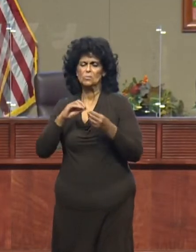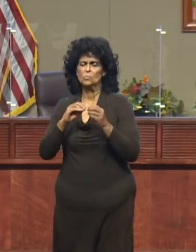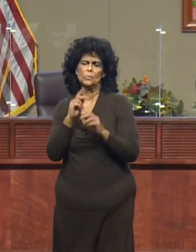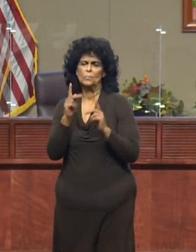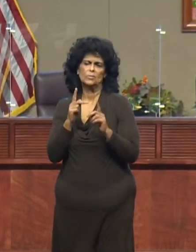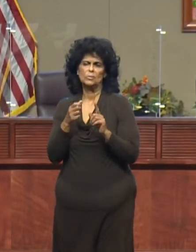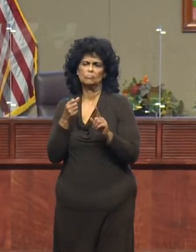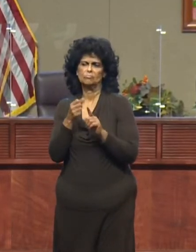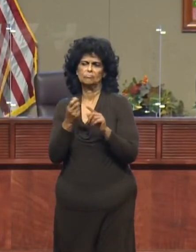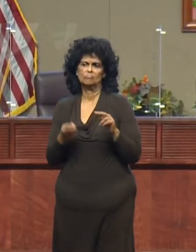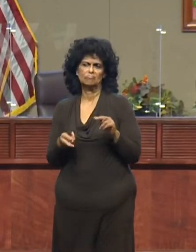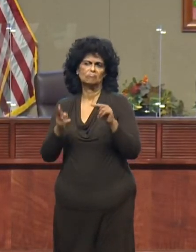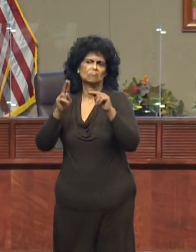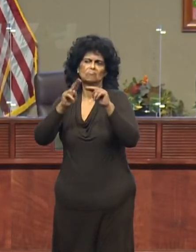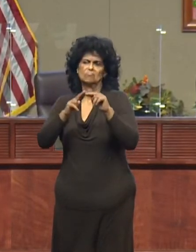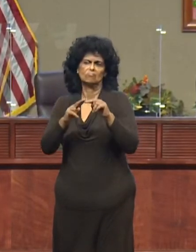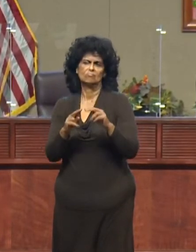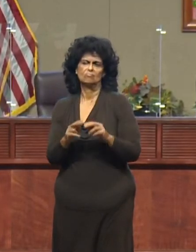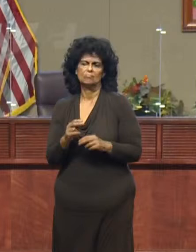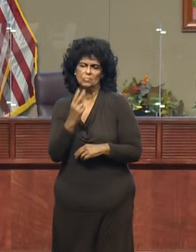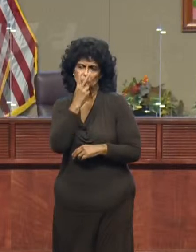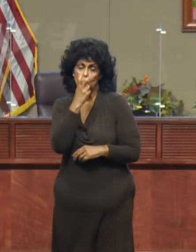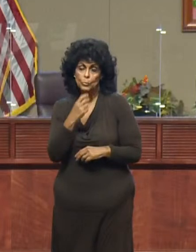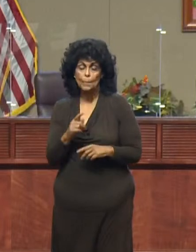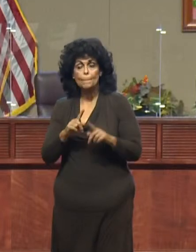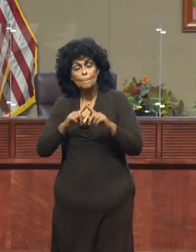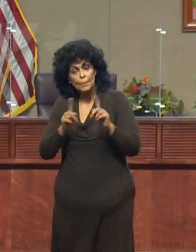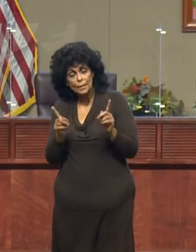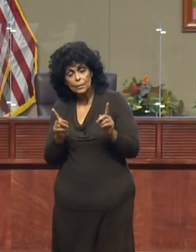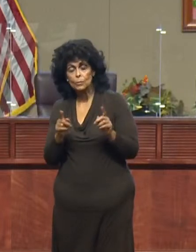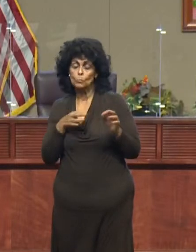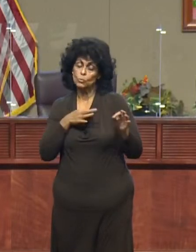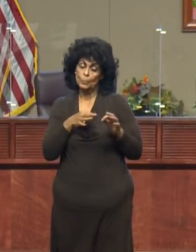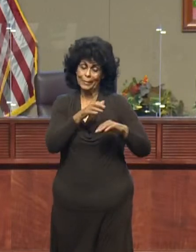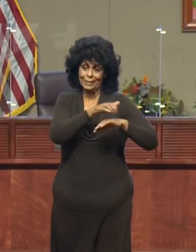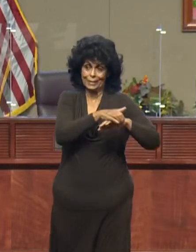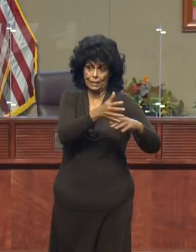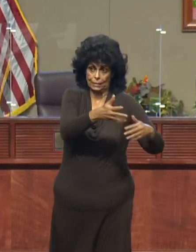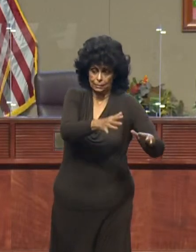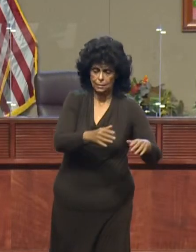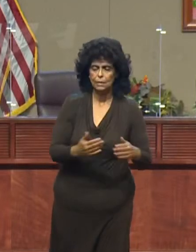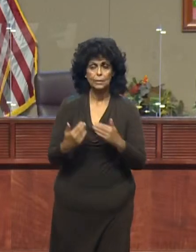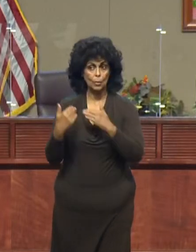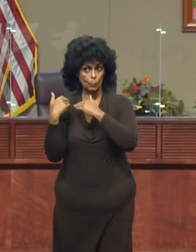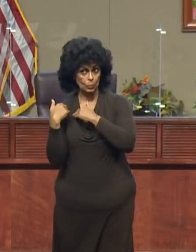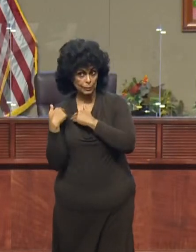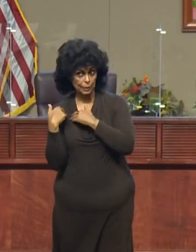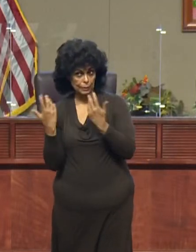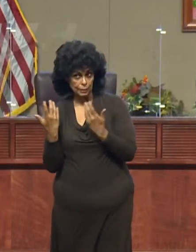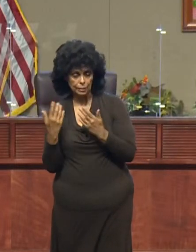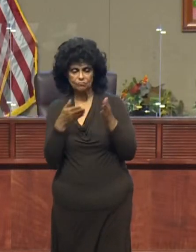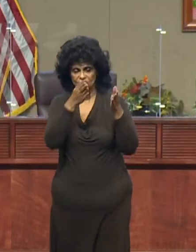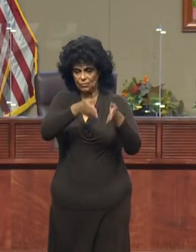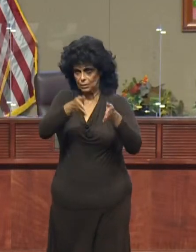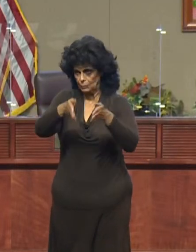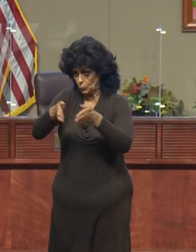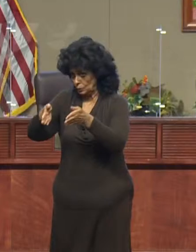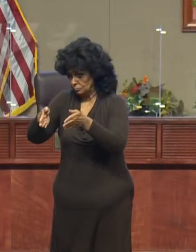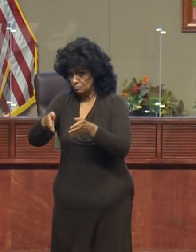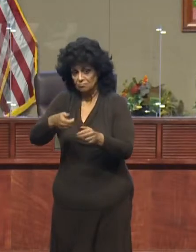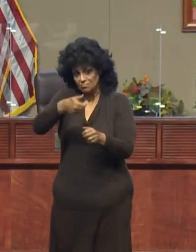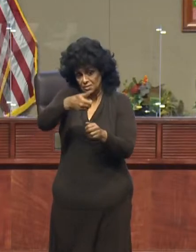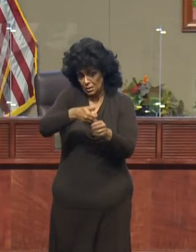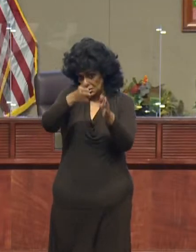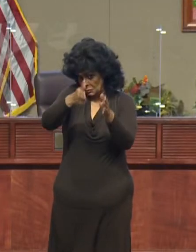con la relajación de las medidas. Pero como dije en inglés, la responsabilidad está en el individuo. El individuo ahora tiene